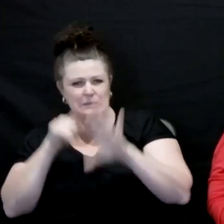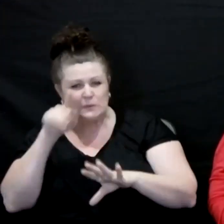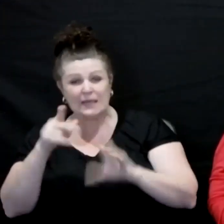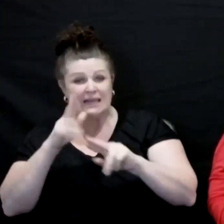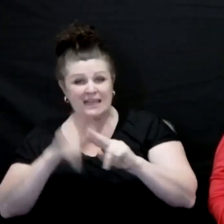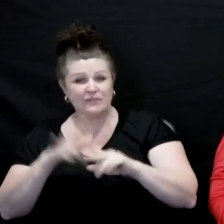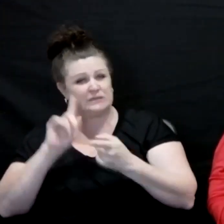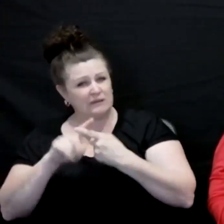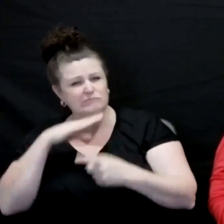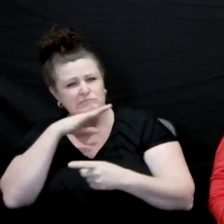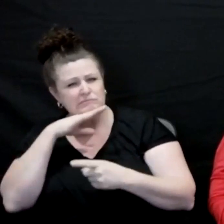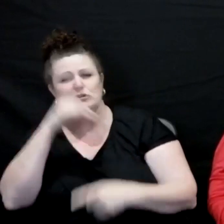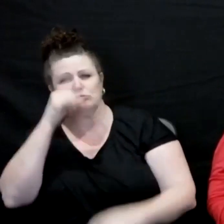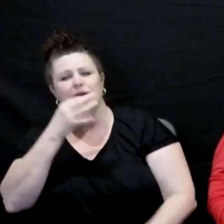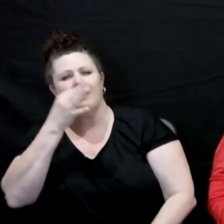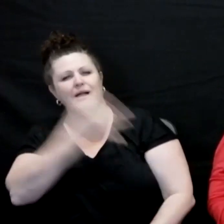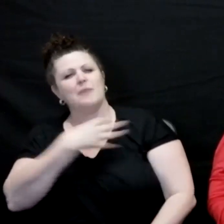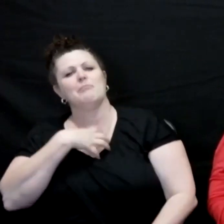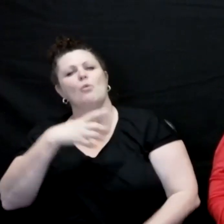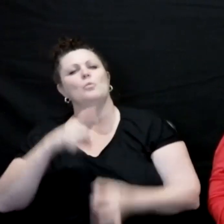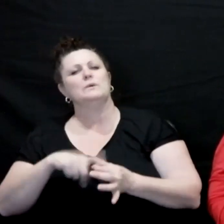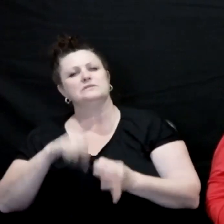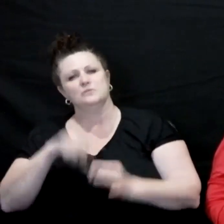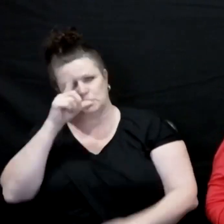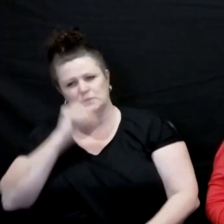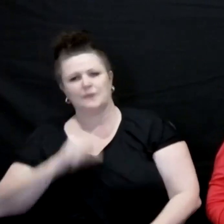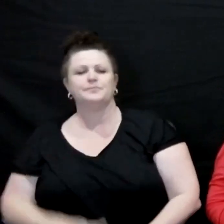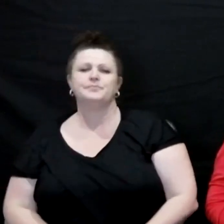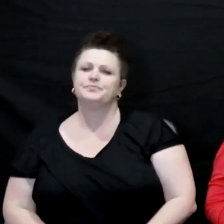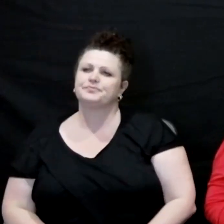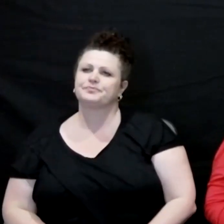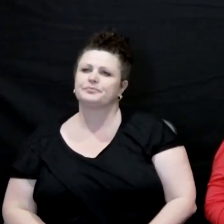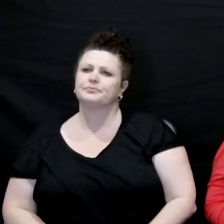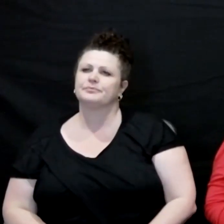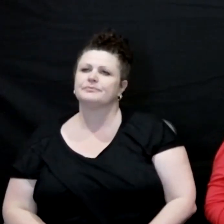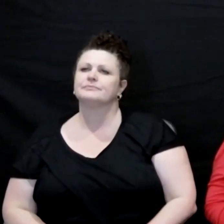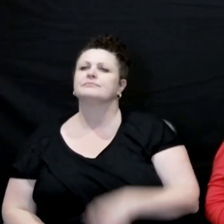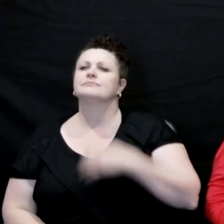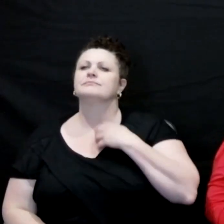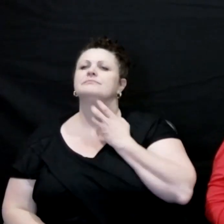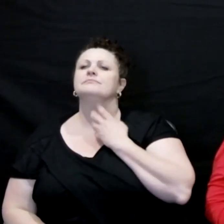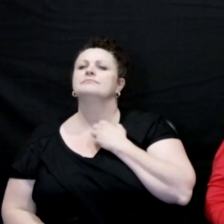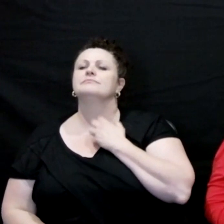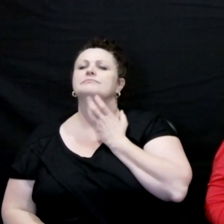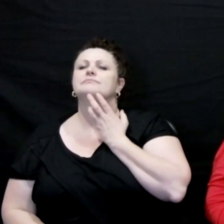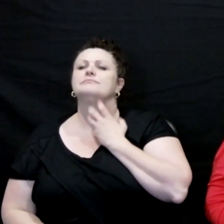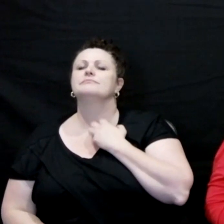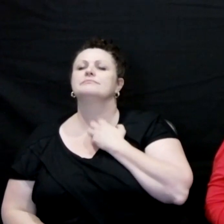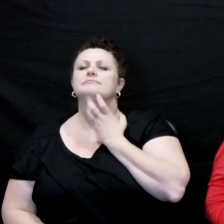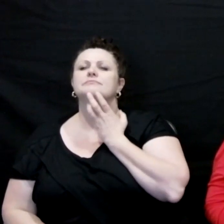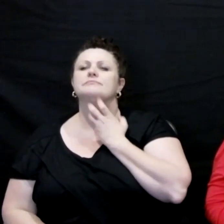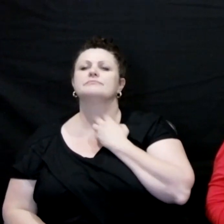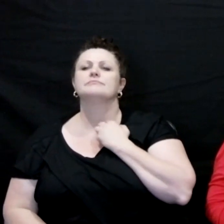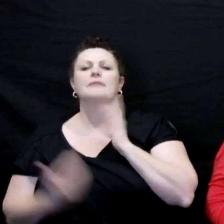free to ask for further clarification. I'm just putting in the chat another